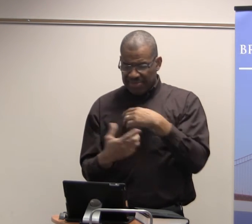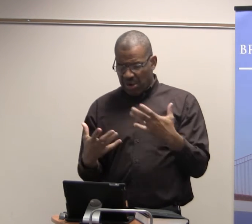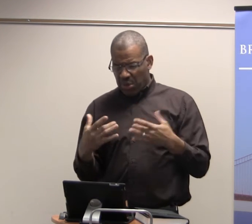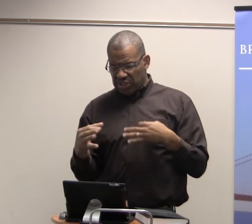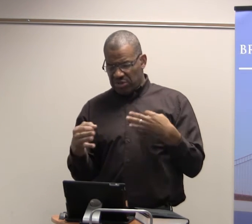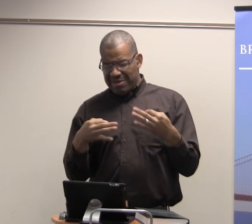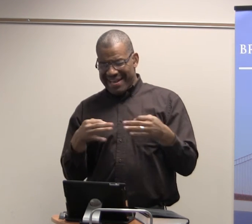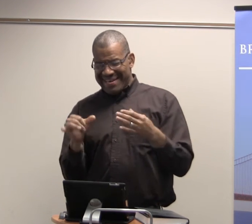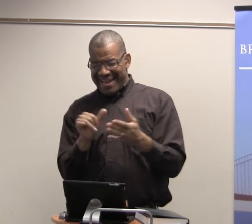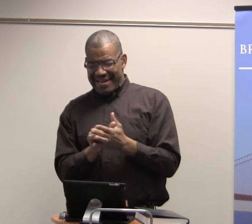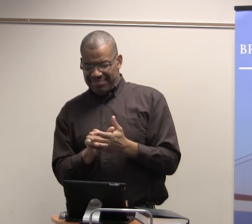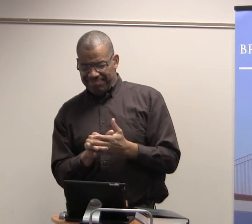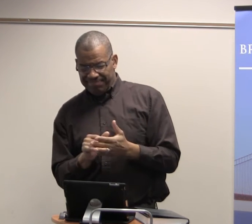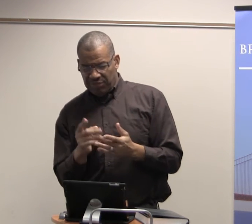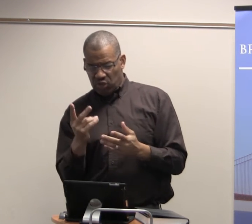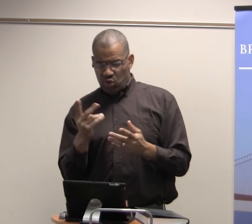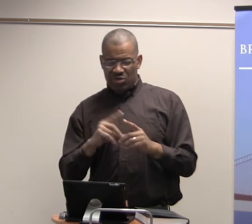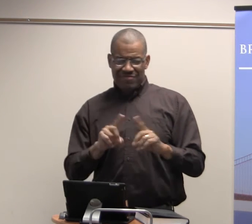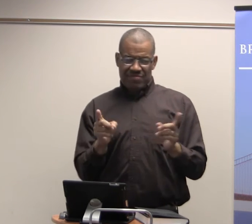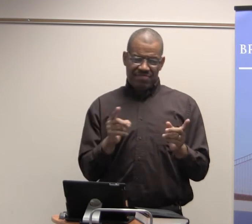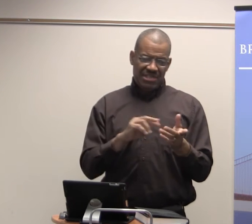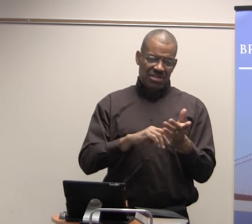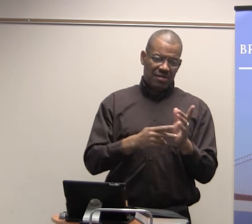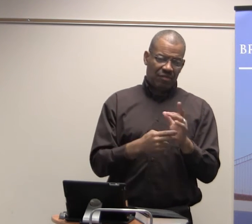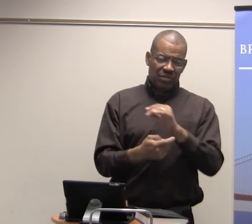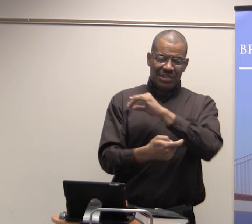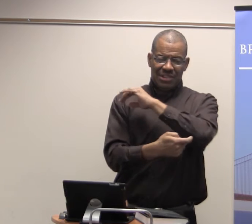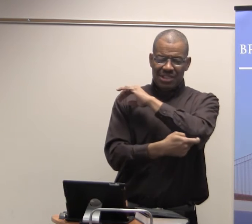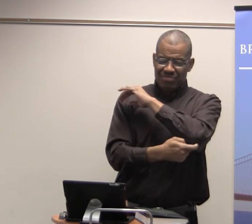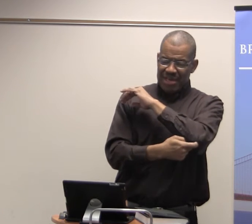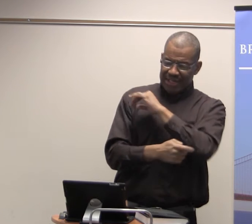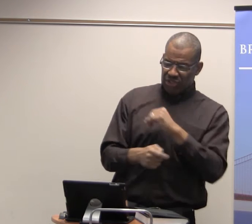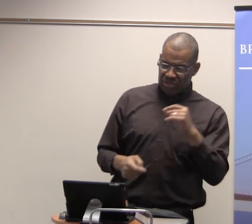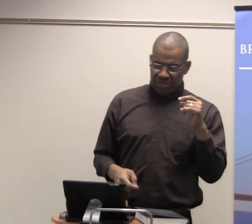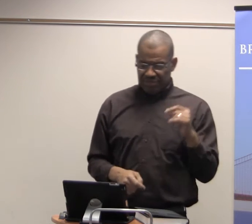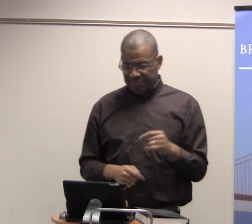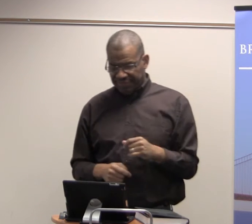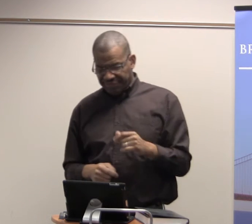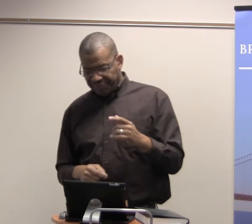But I want to explain that. Two different means of temptations.